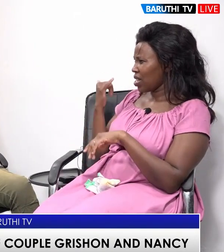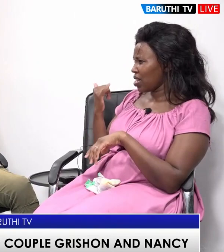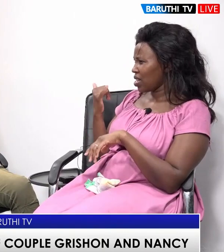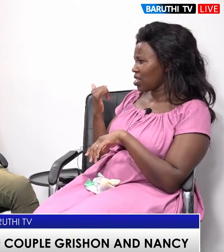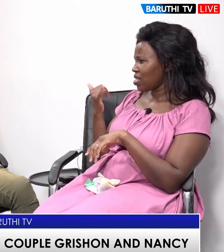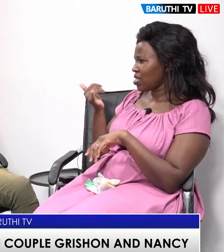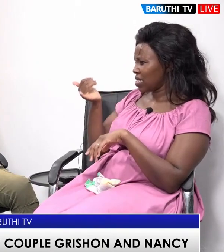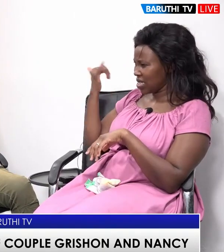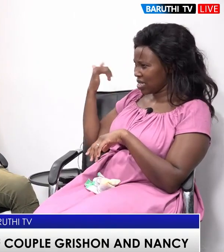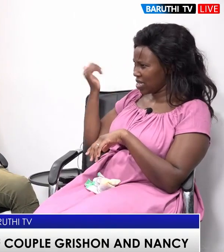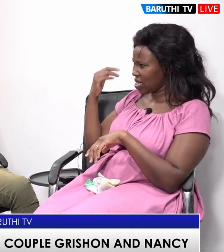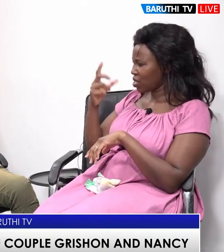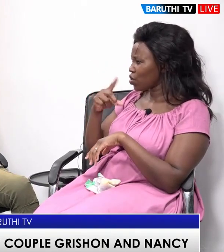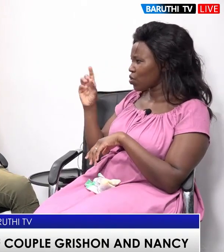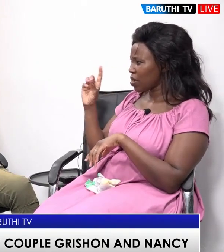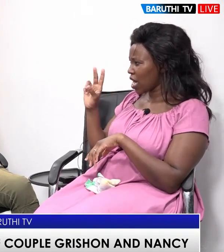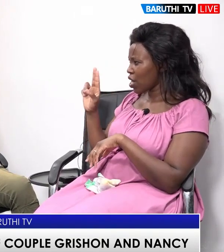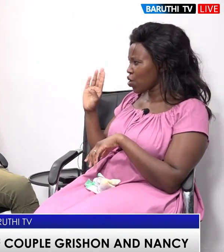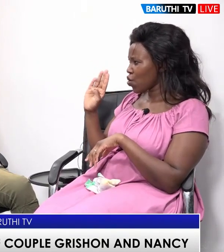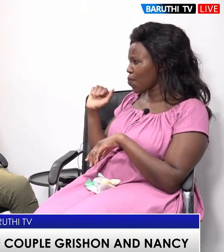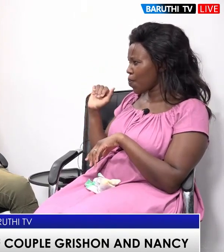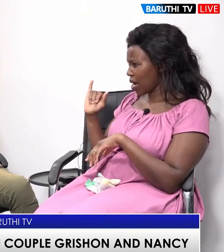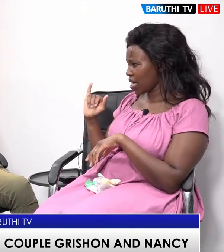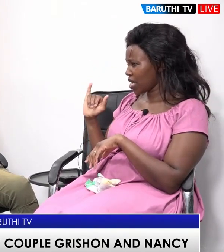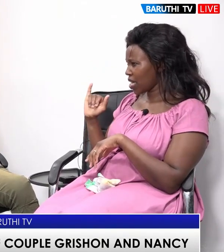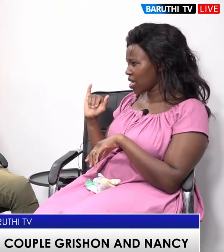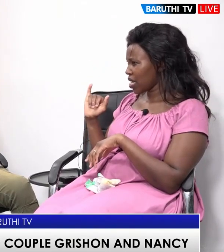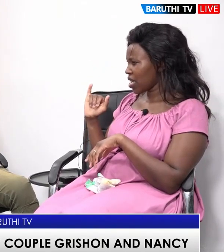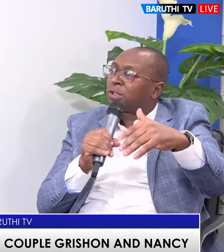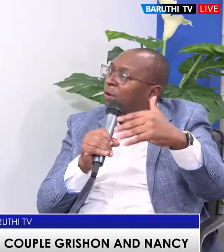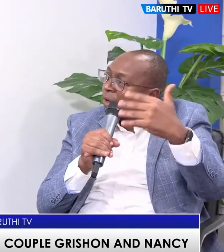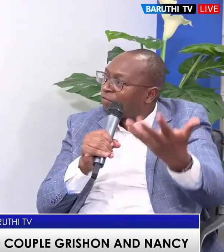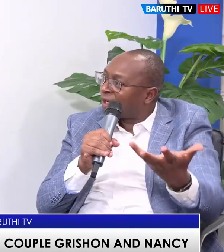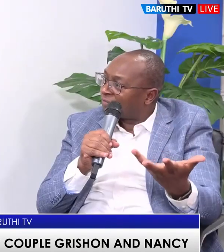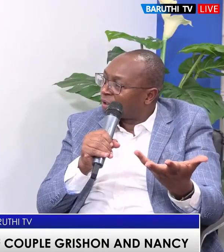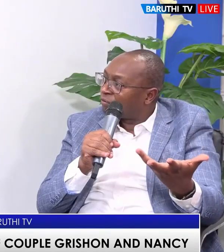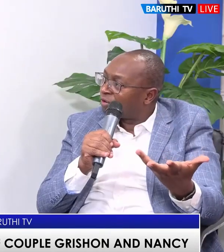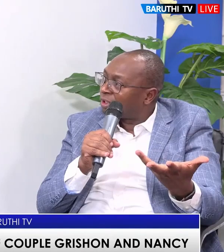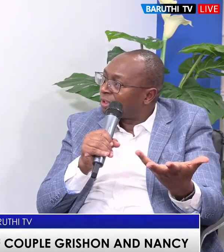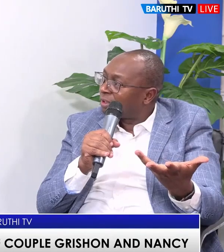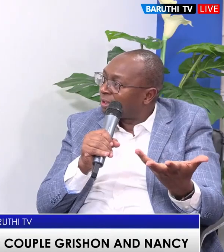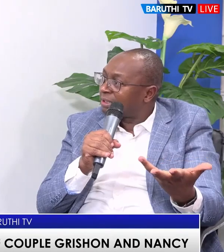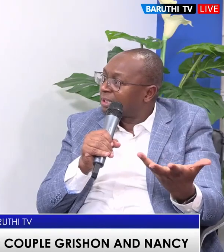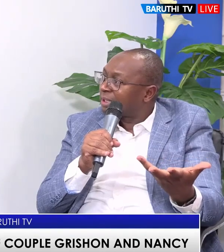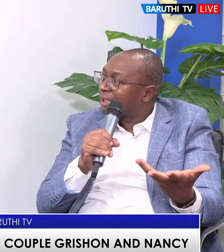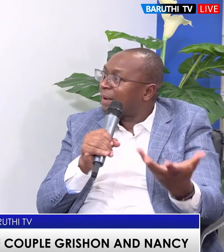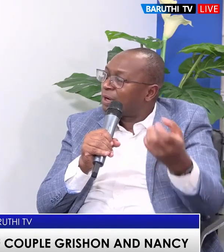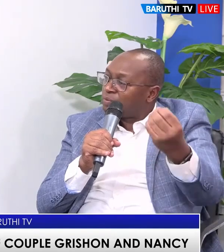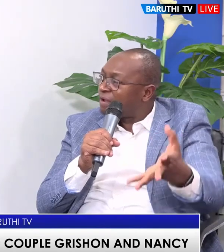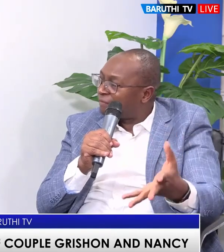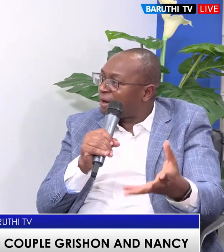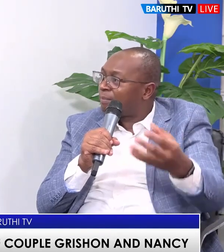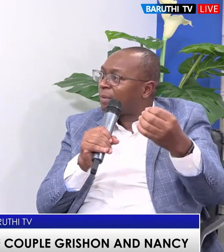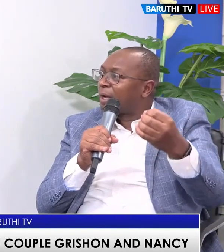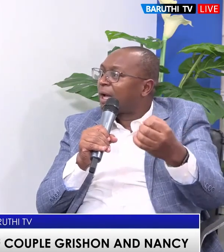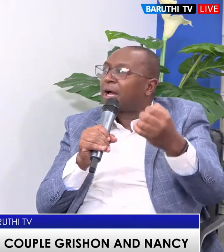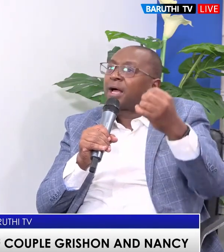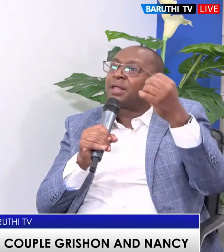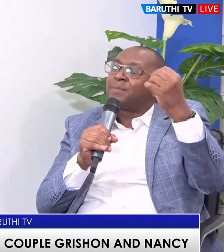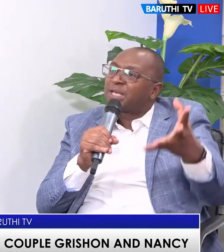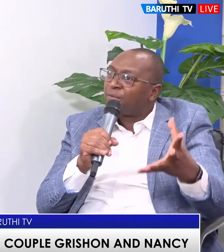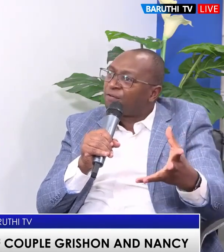talk about Bonfire. And we are humbled by that. Yes, there's a lot of things that we do. We are special from any other person because most of the time what we